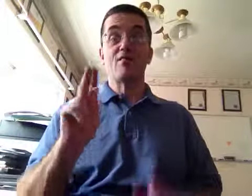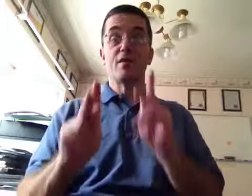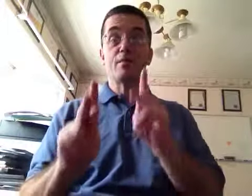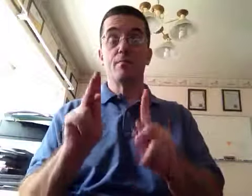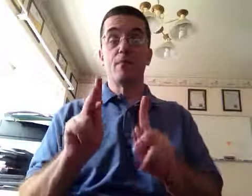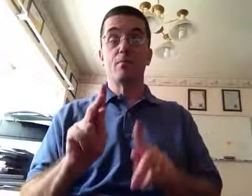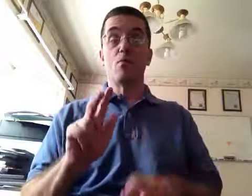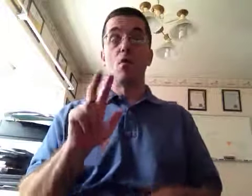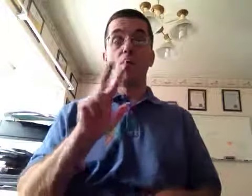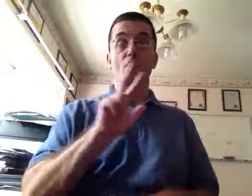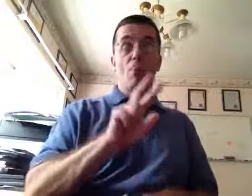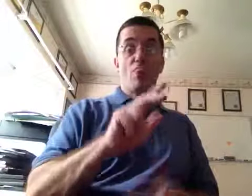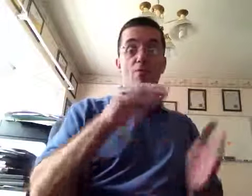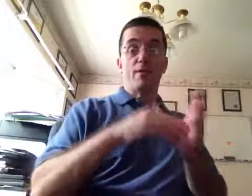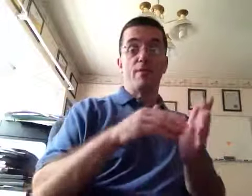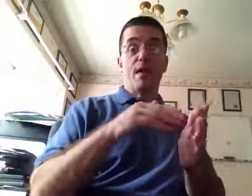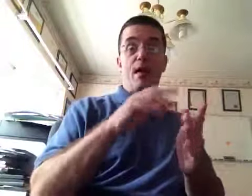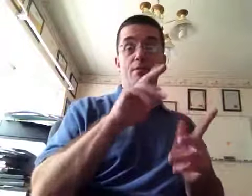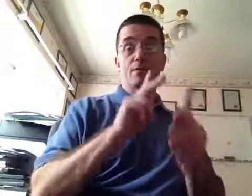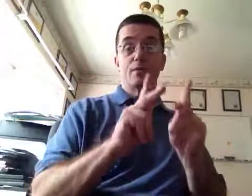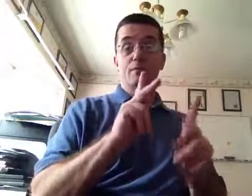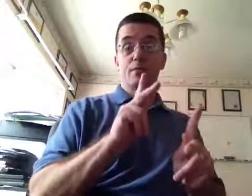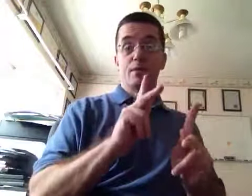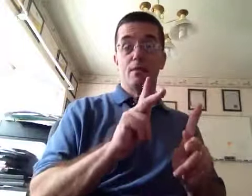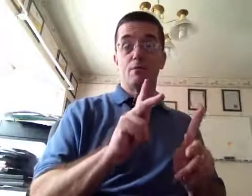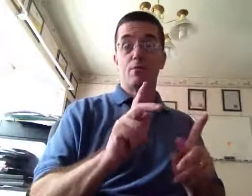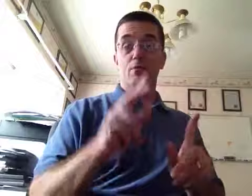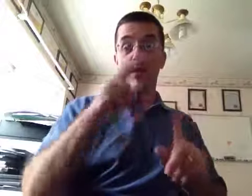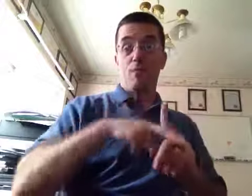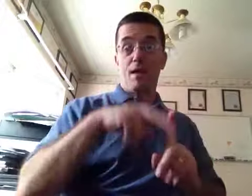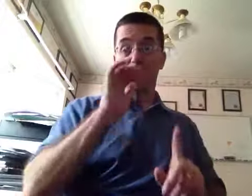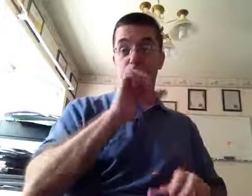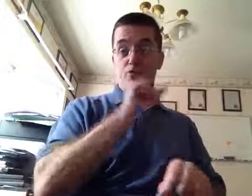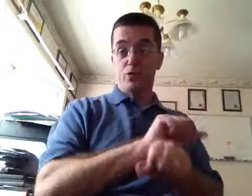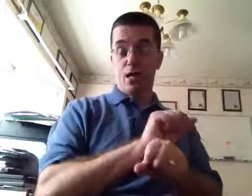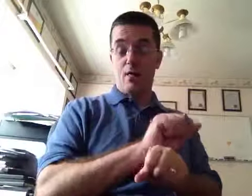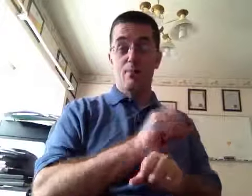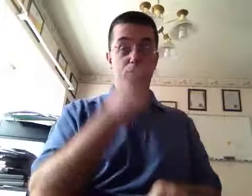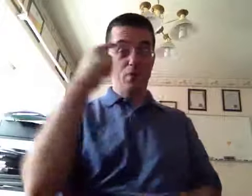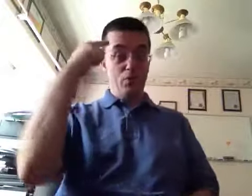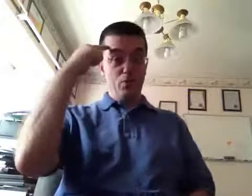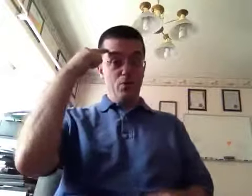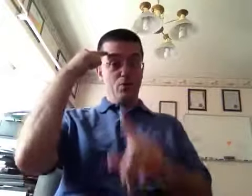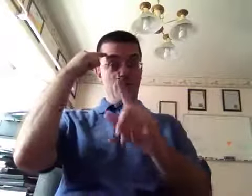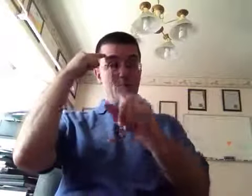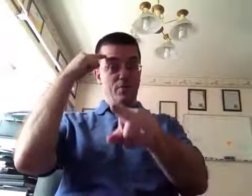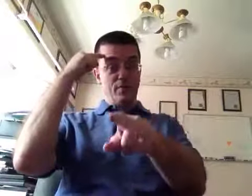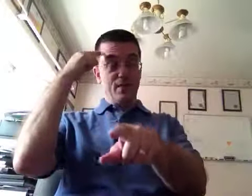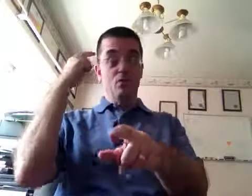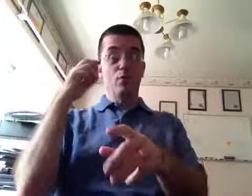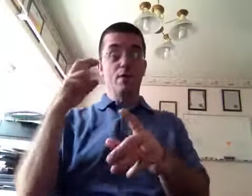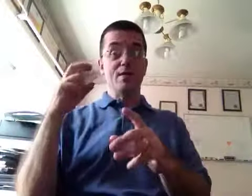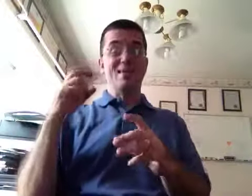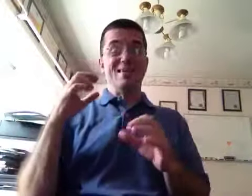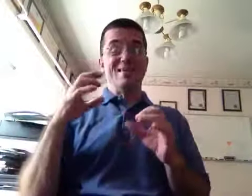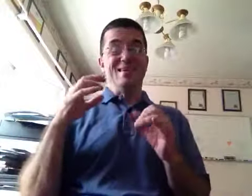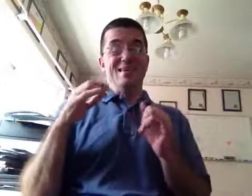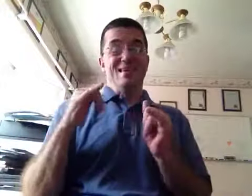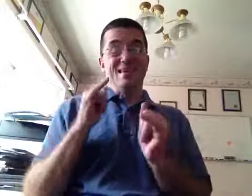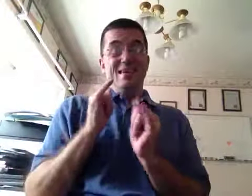3,000 people. Do you think we interviewed 3,000 people? No. Did we miss some people? Yes. But it's